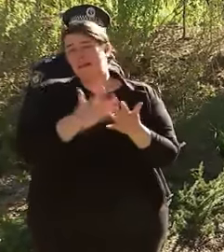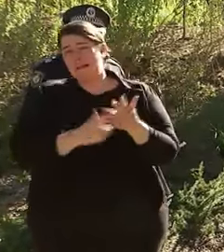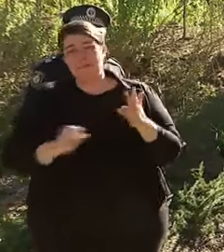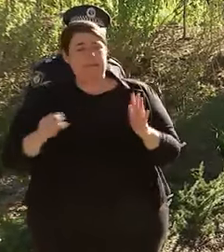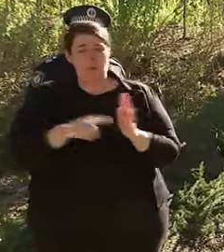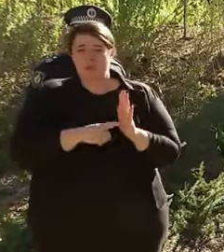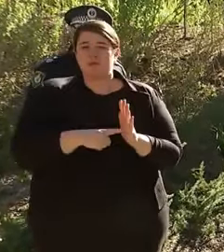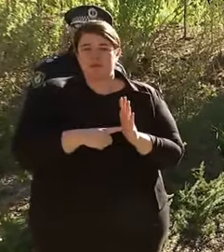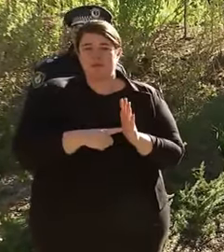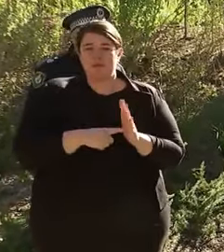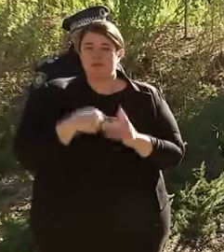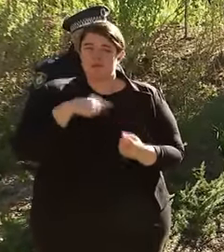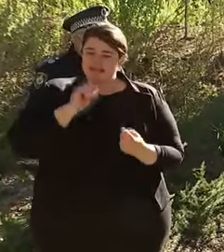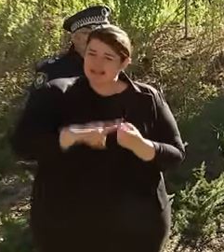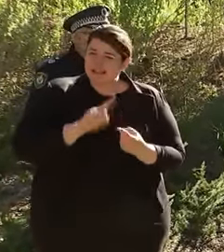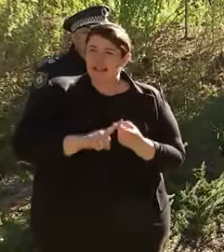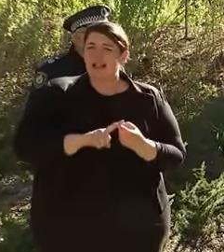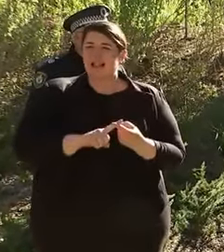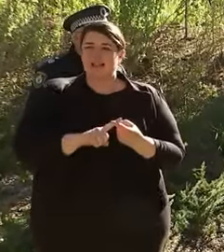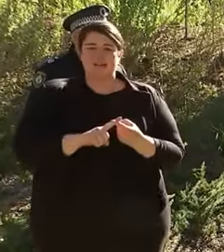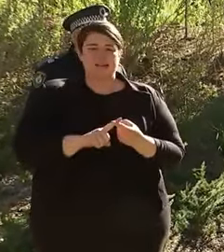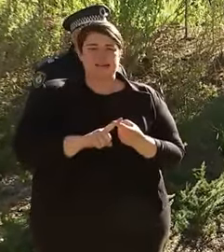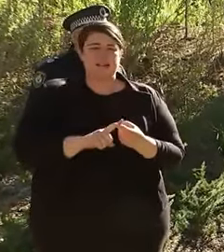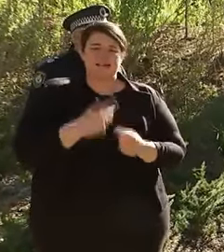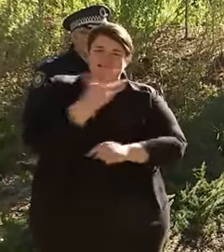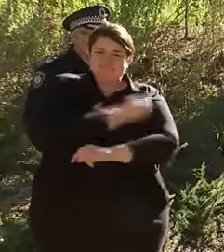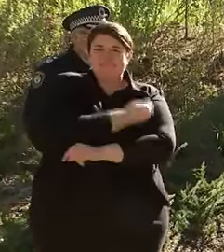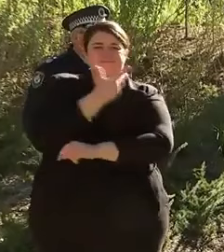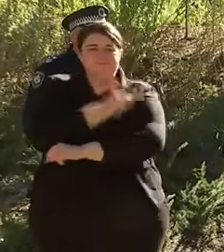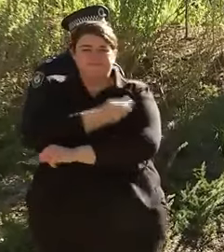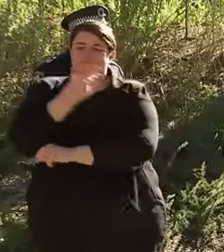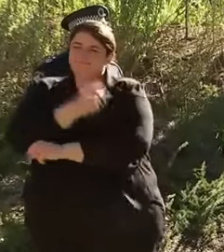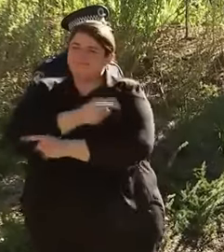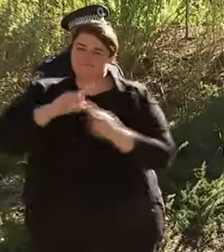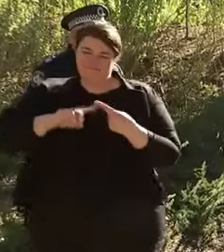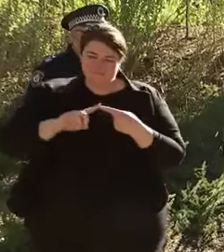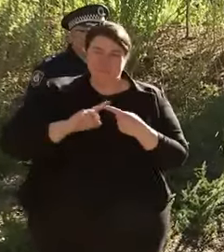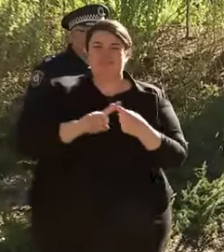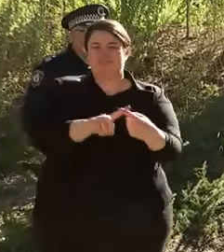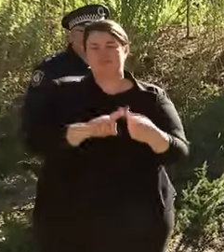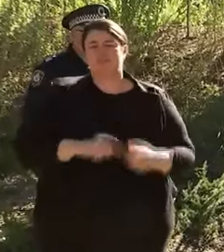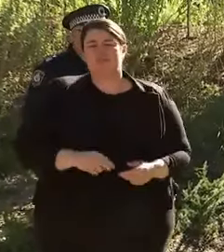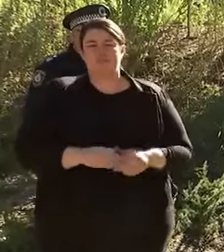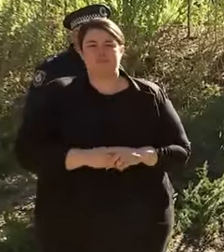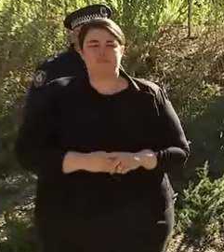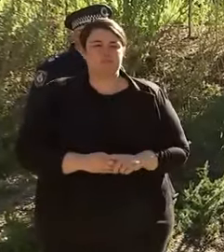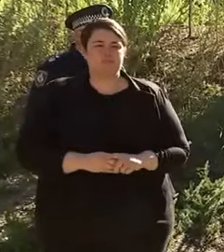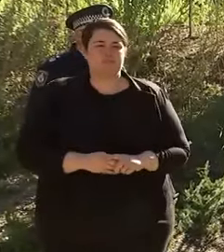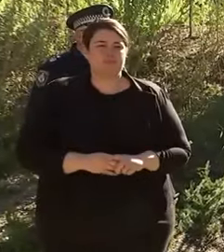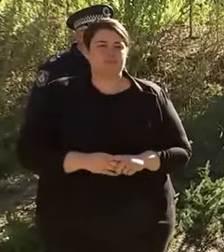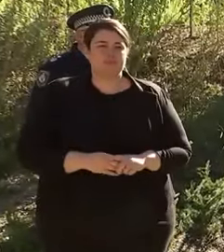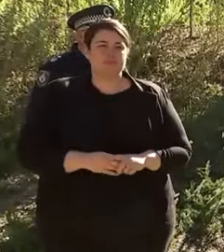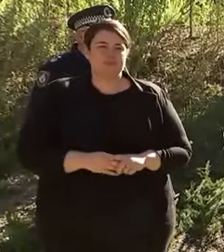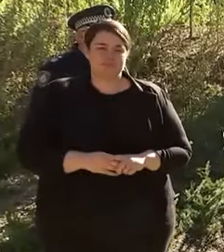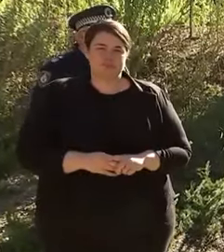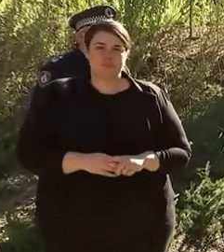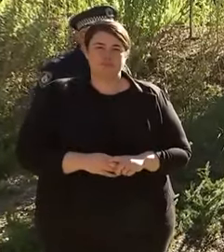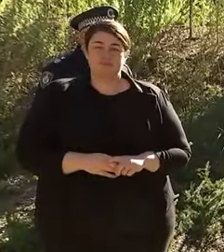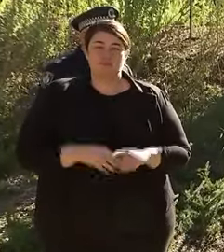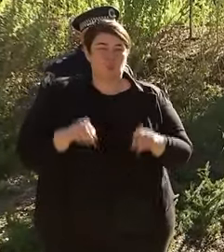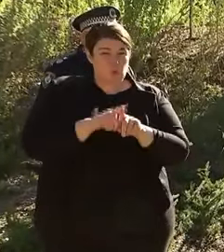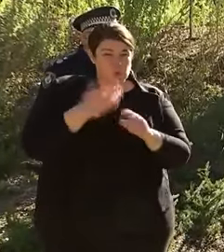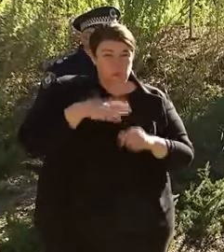we continue to get vaccinated. The other case I want to alert you